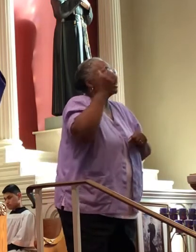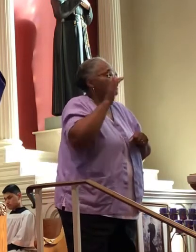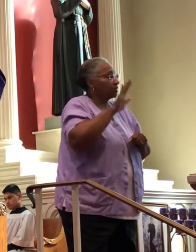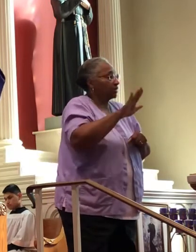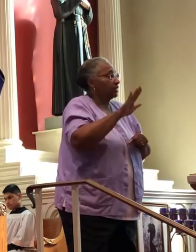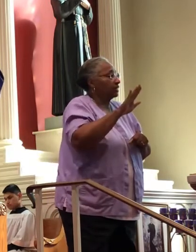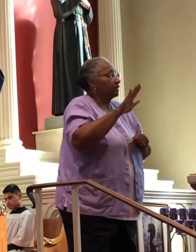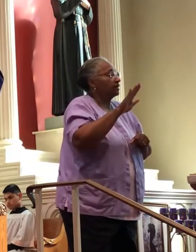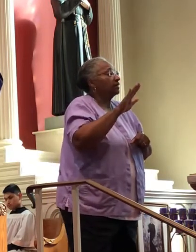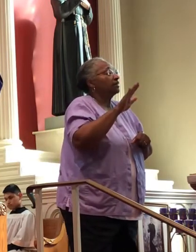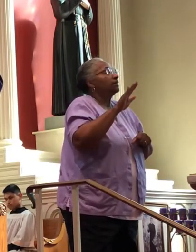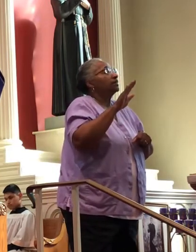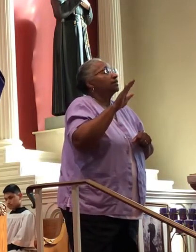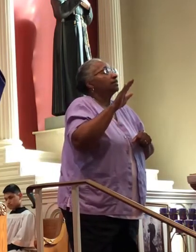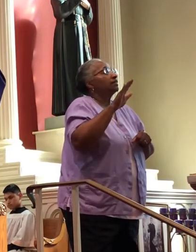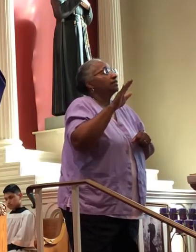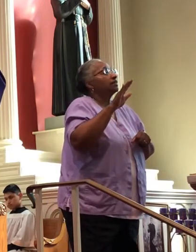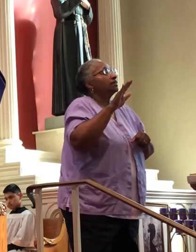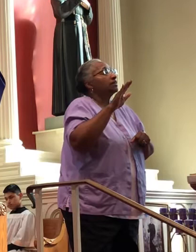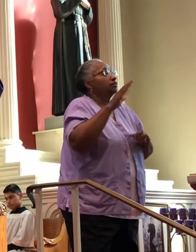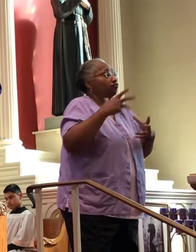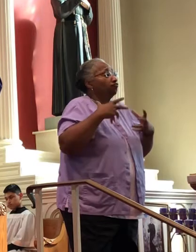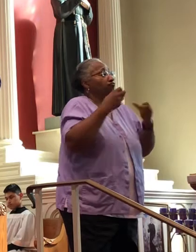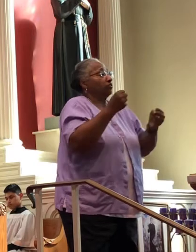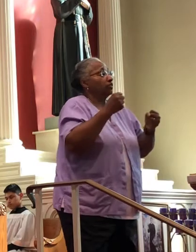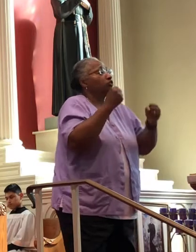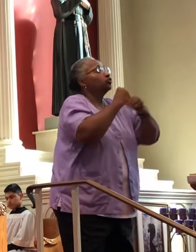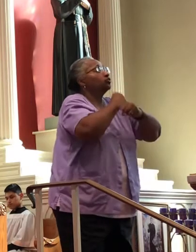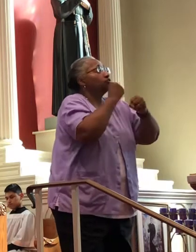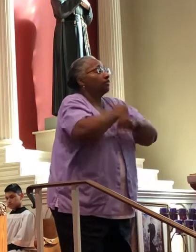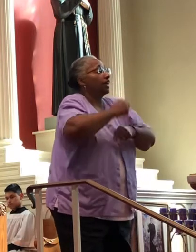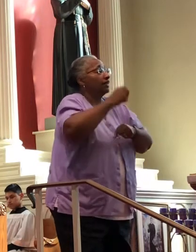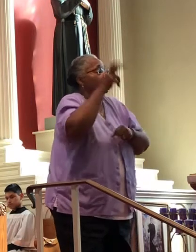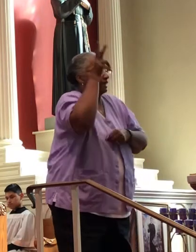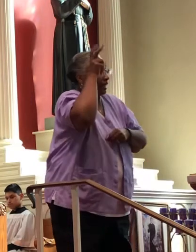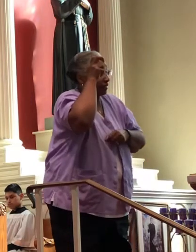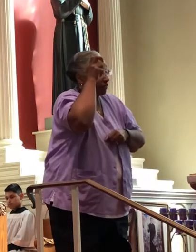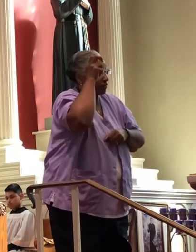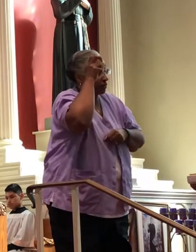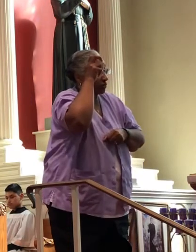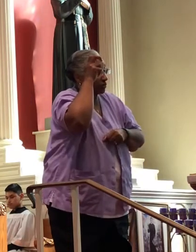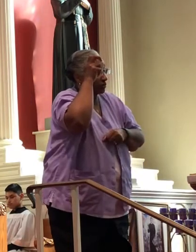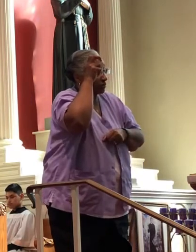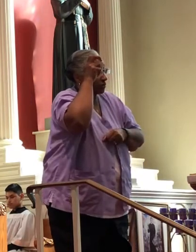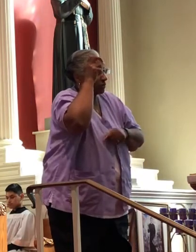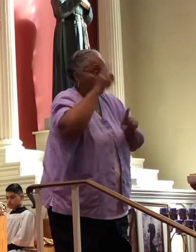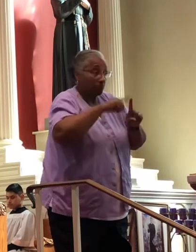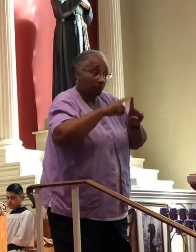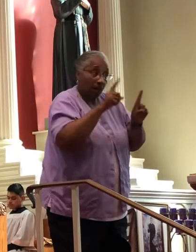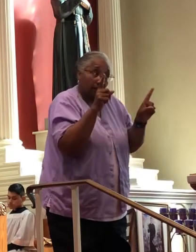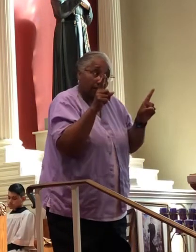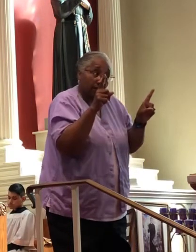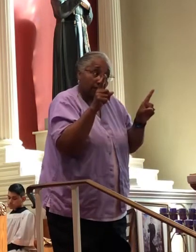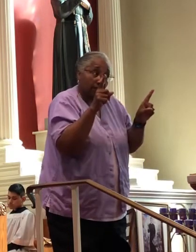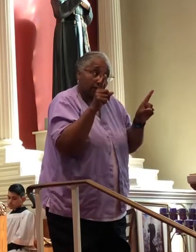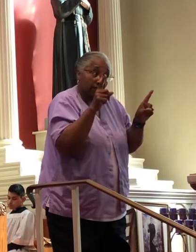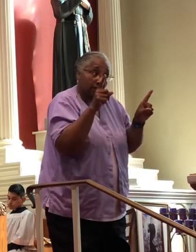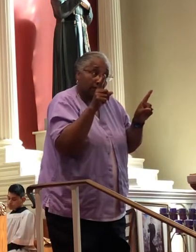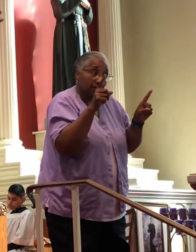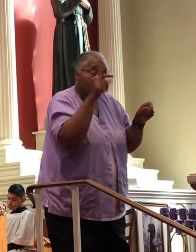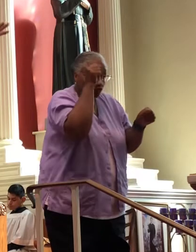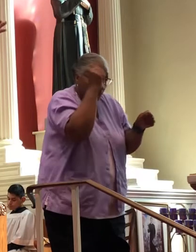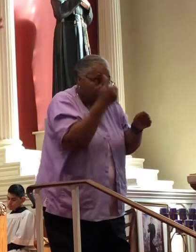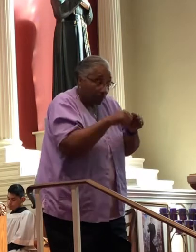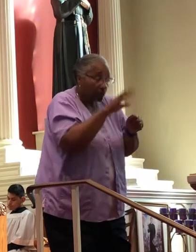to fight the evil one, to deal with temptation. But don't lose sight of those 40 days.